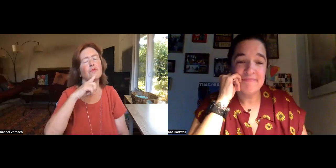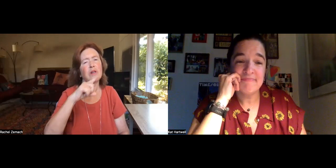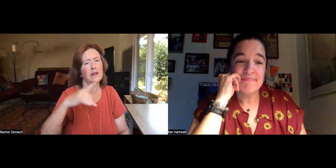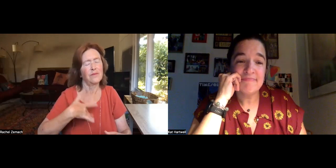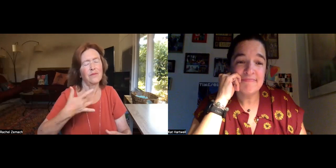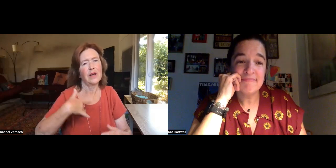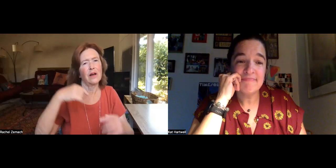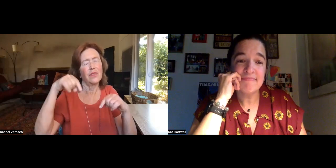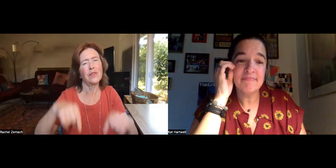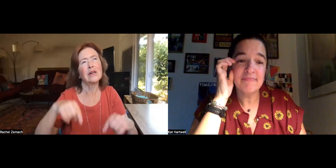Really bad that